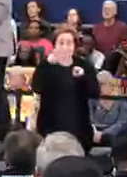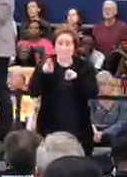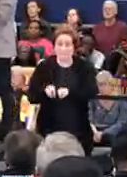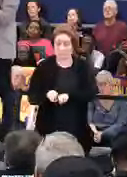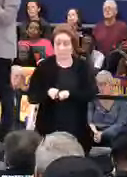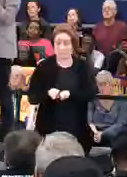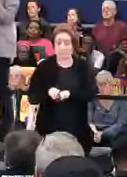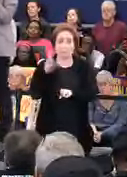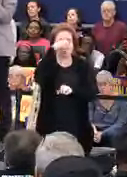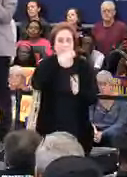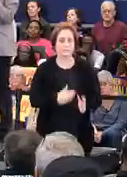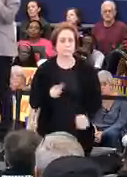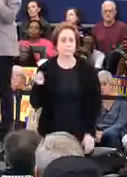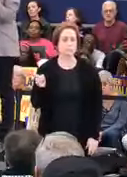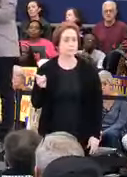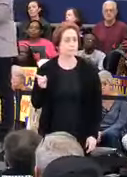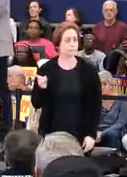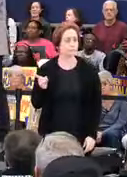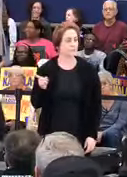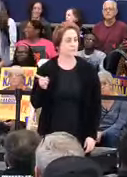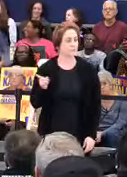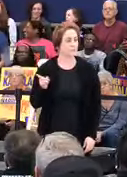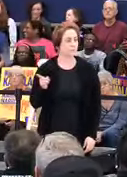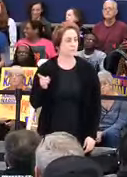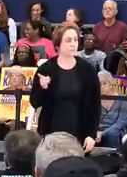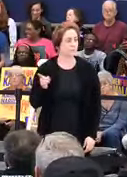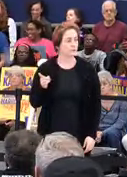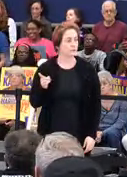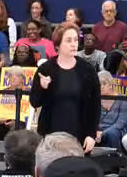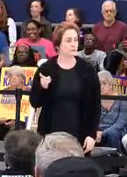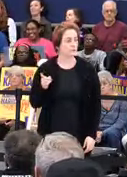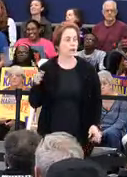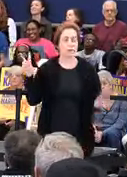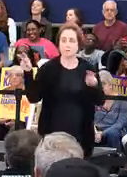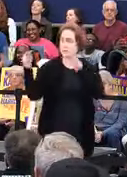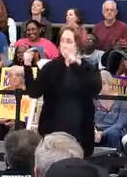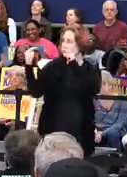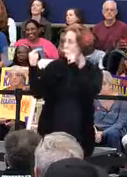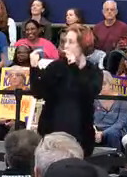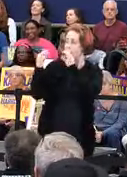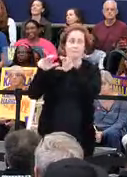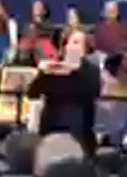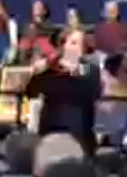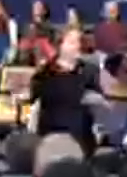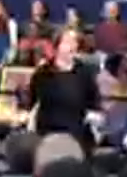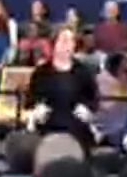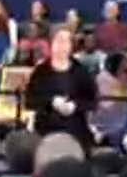perfect stranger and in their face seeing a neighbor.